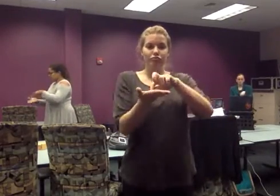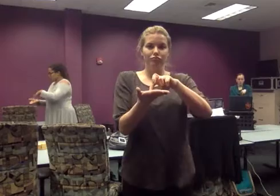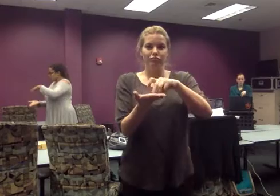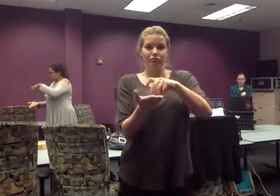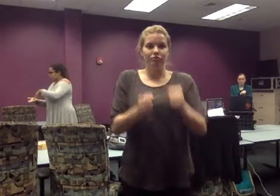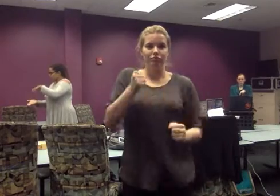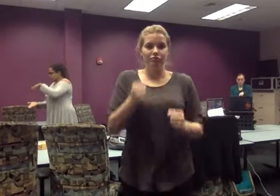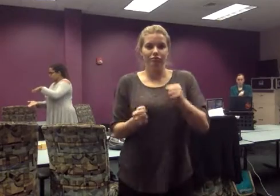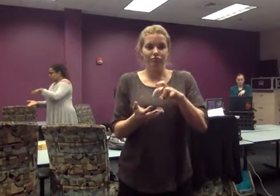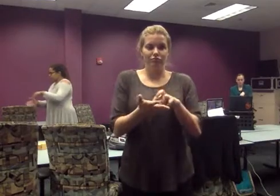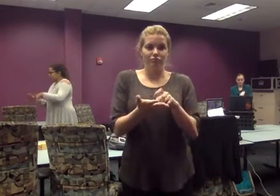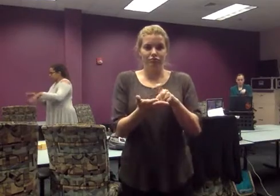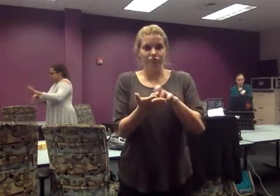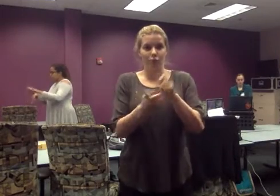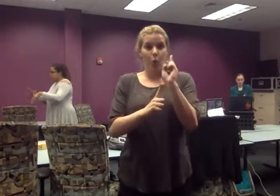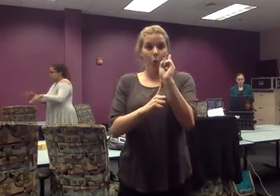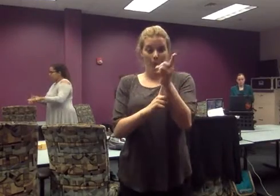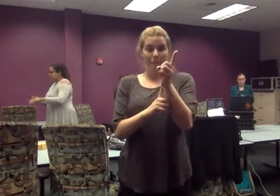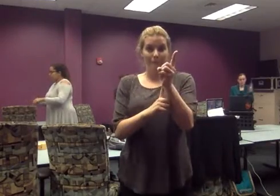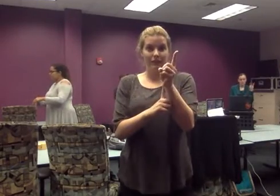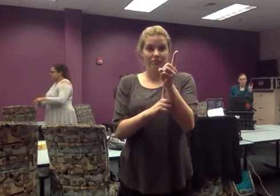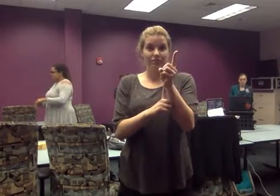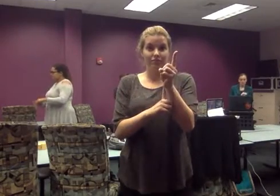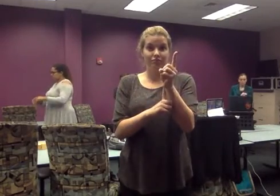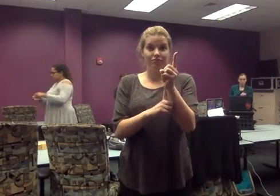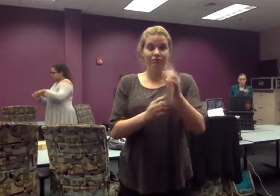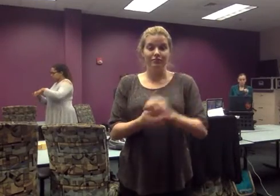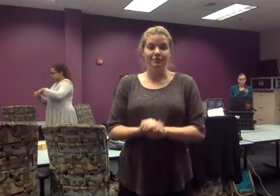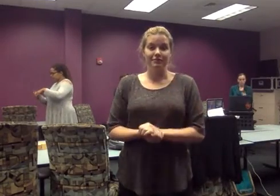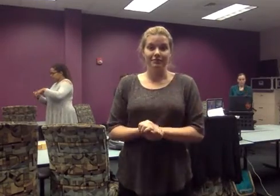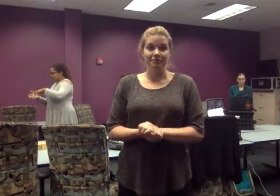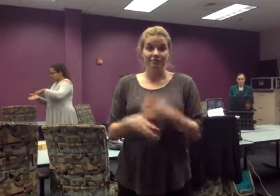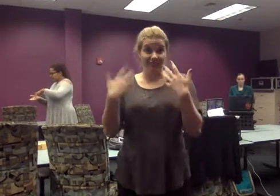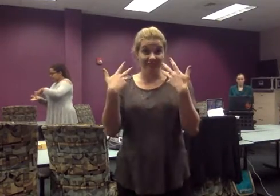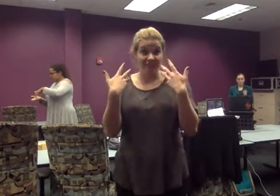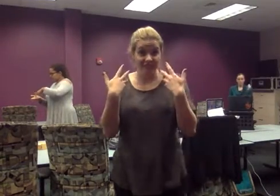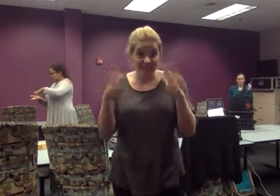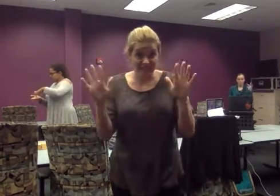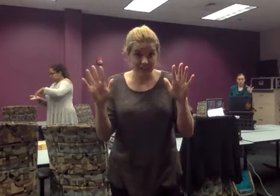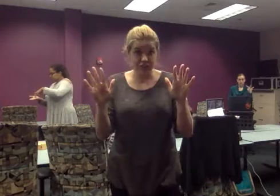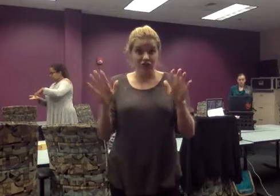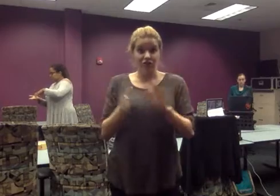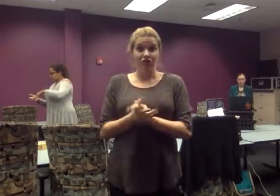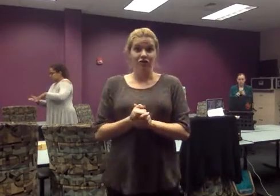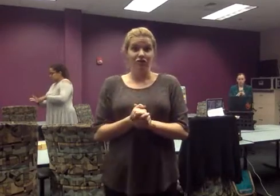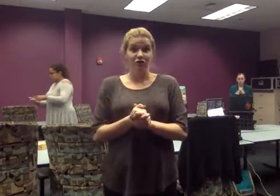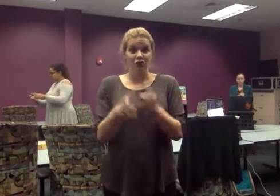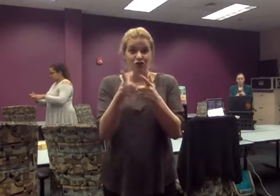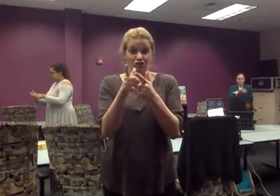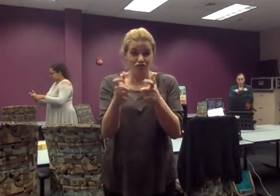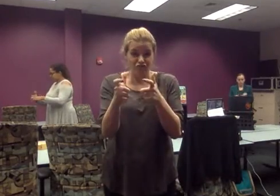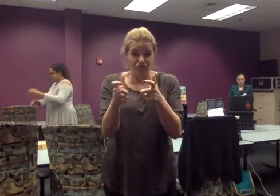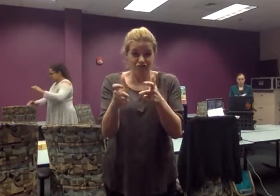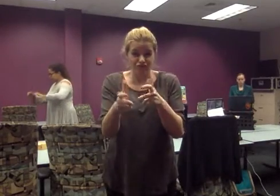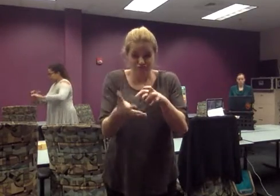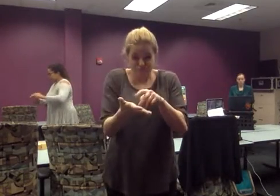We'll march with our knees high. Then the third activity will be running in place, and we'll do that for 1 minute.